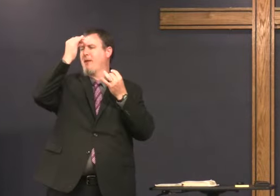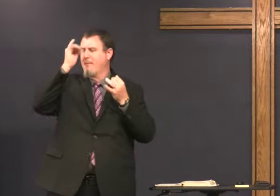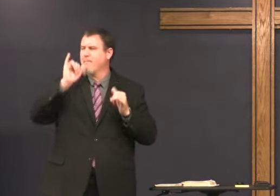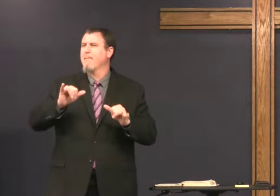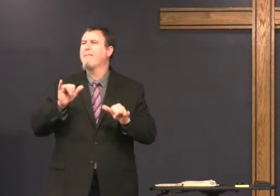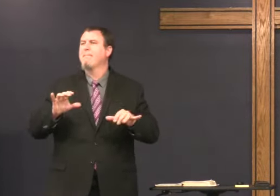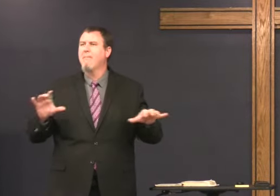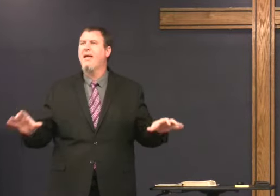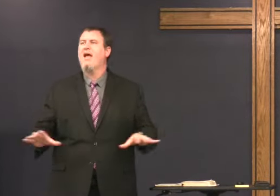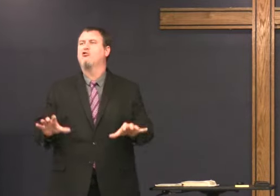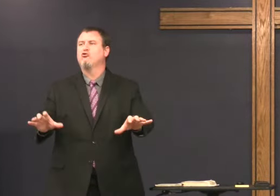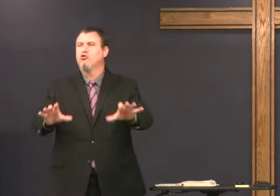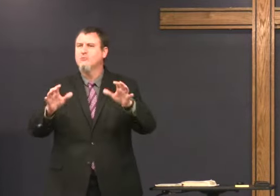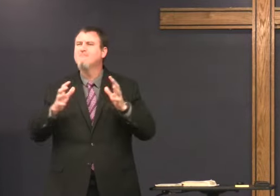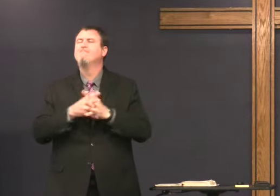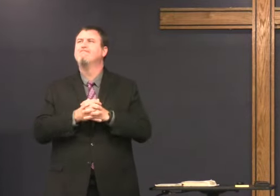And it's required that we think about it.